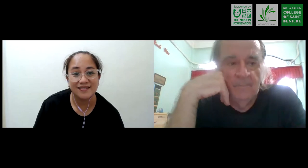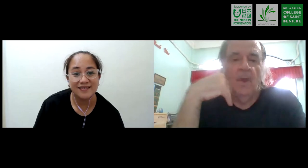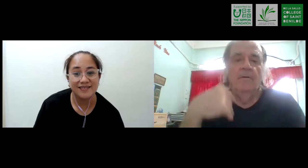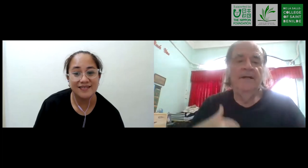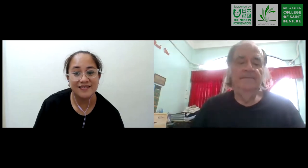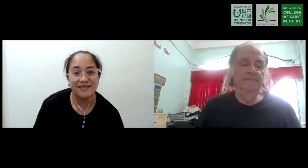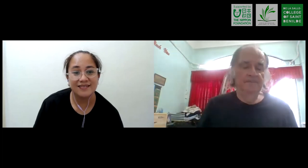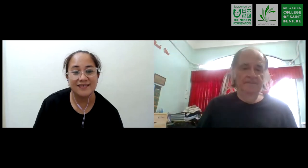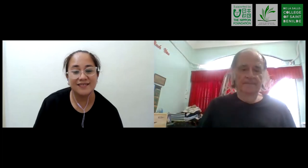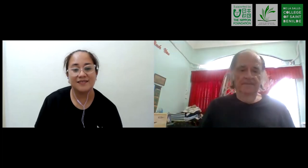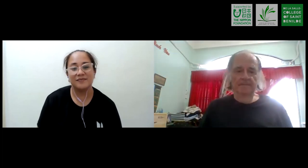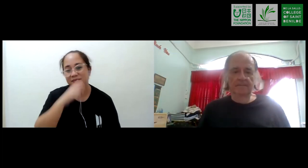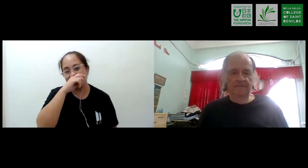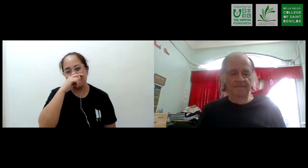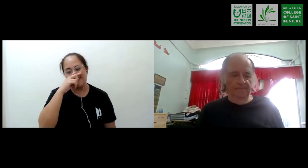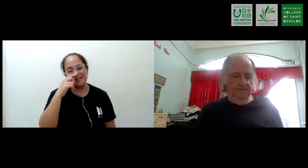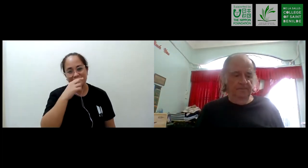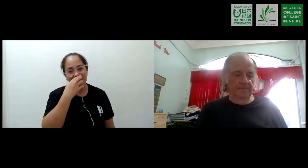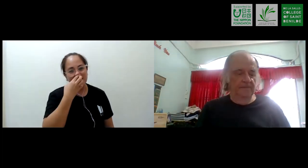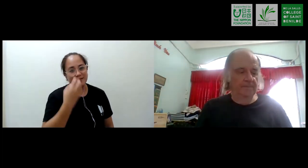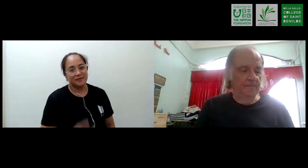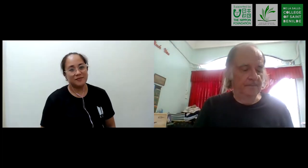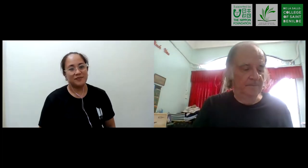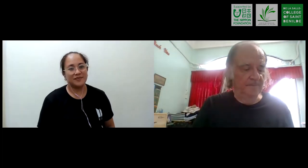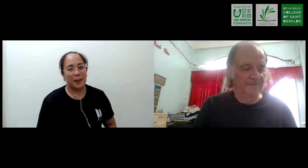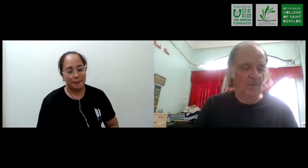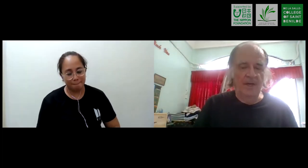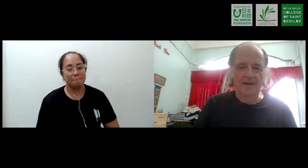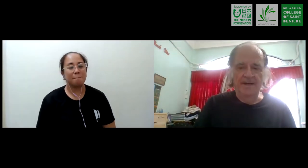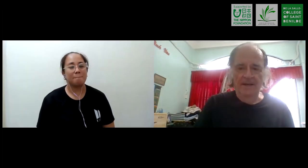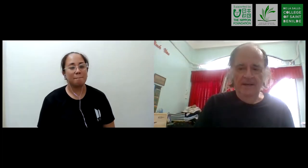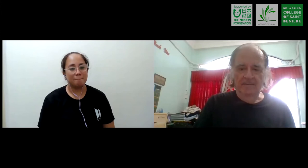All Okay, right? sir. All right. Yes, sir. Yes, sir. Okay.